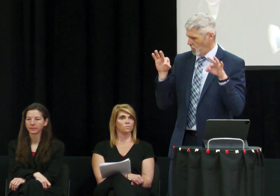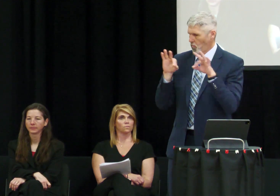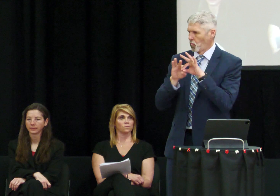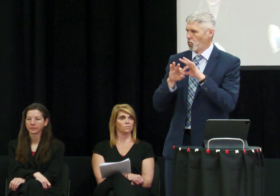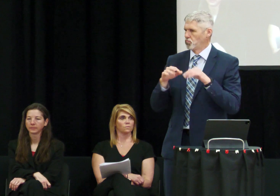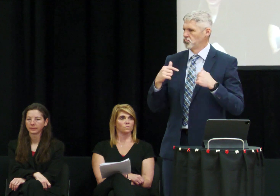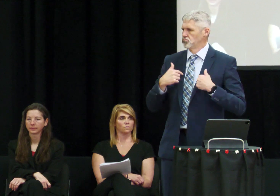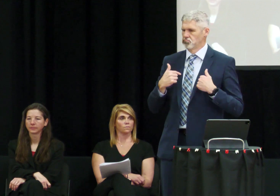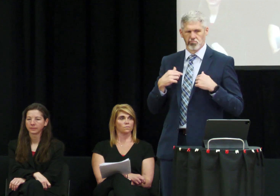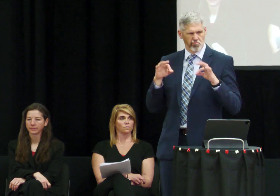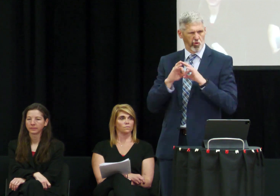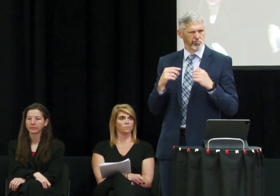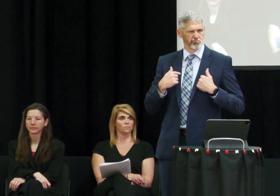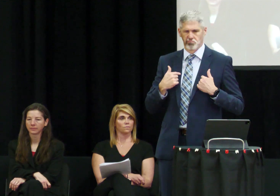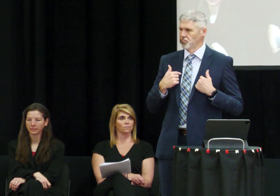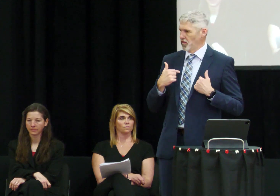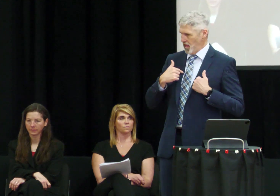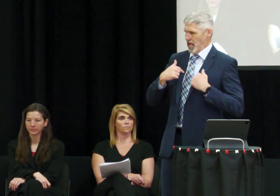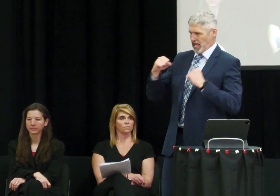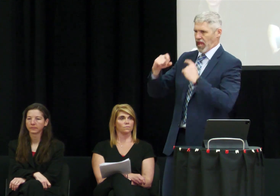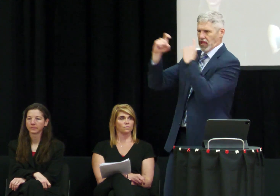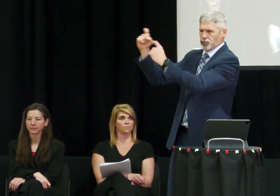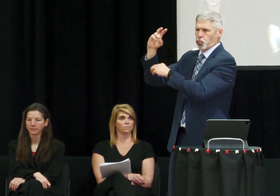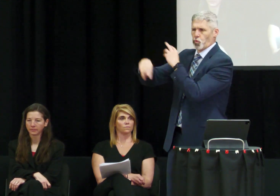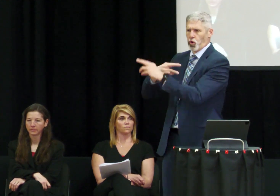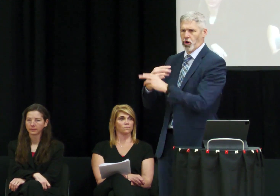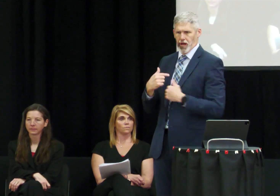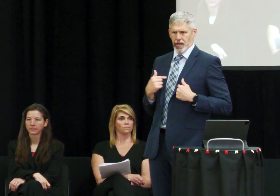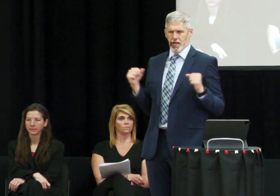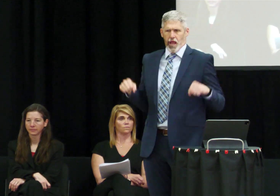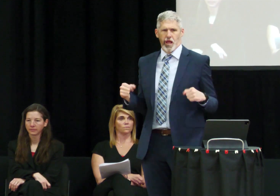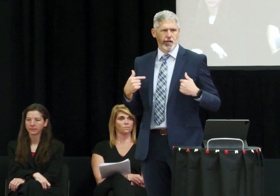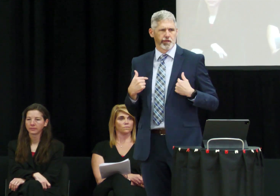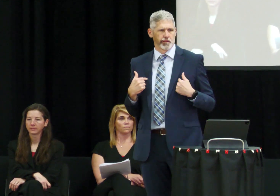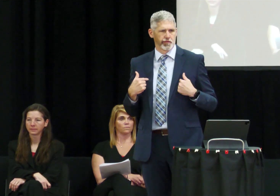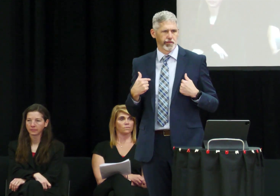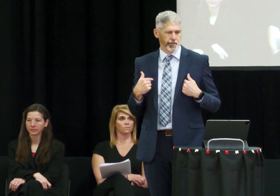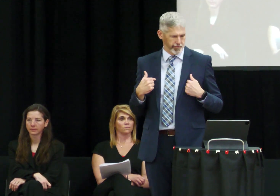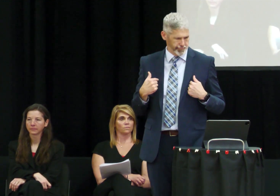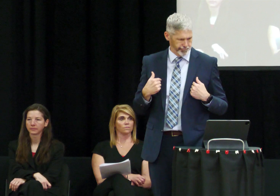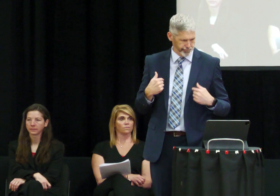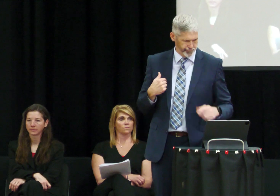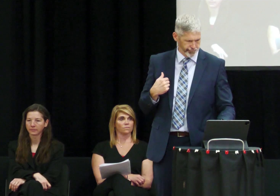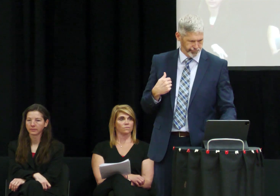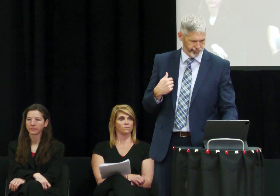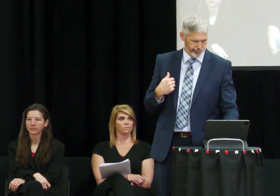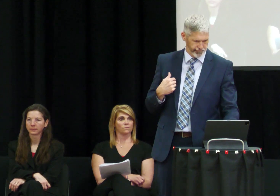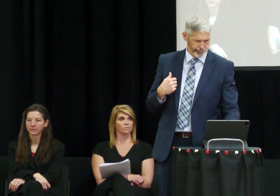and to the world when you say, I have self-worth, I can contribute to the world.